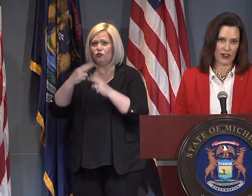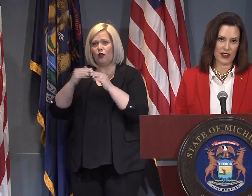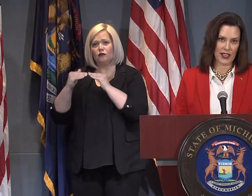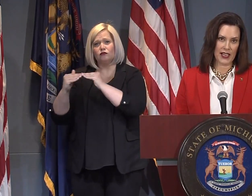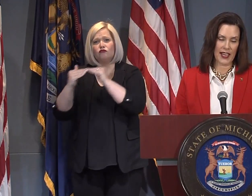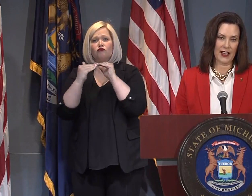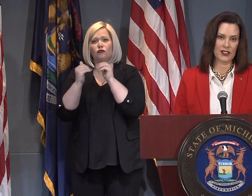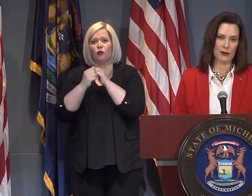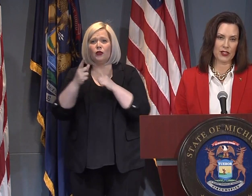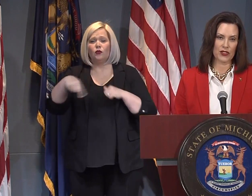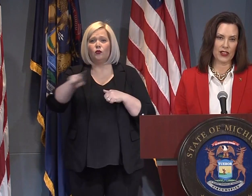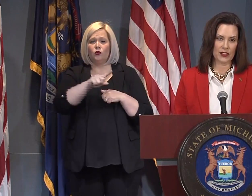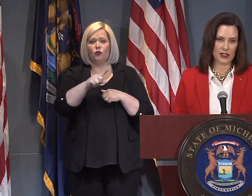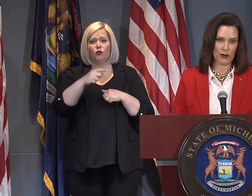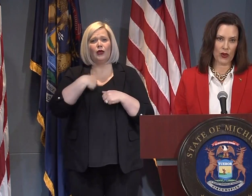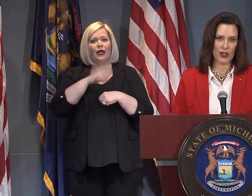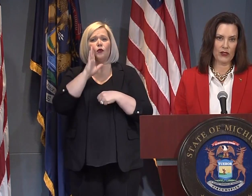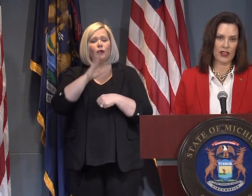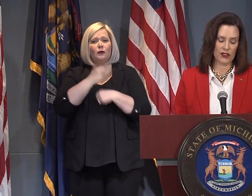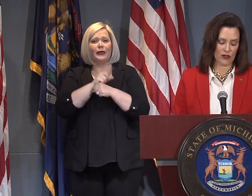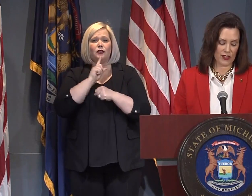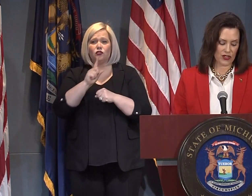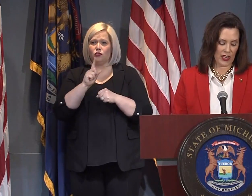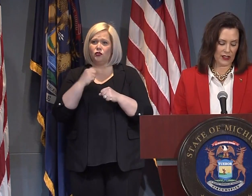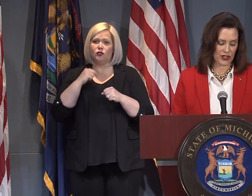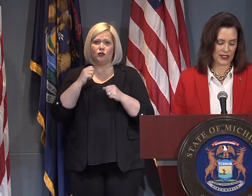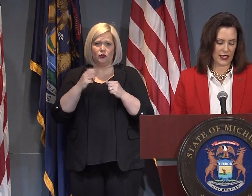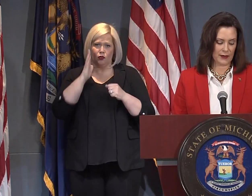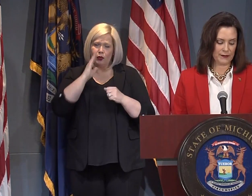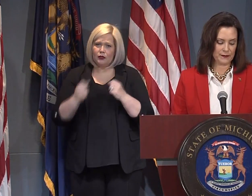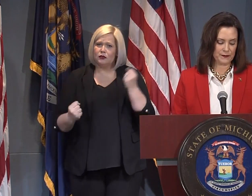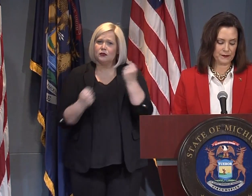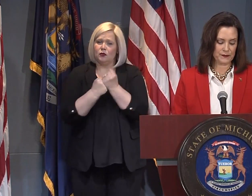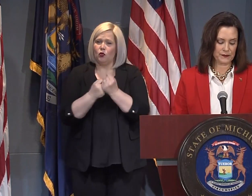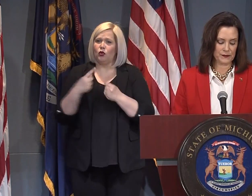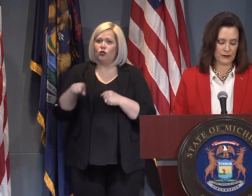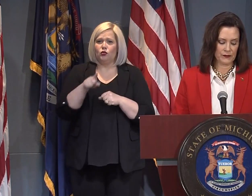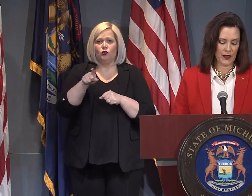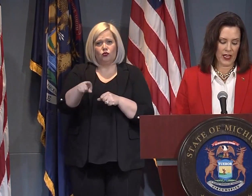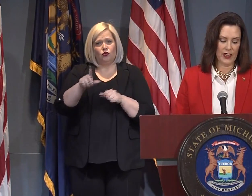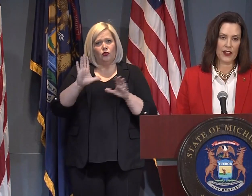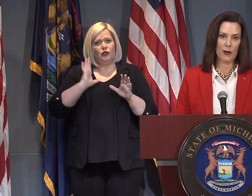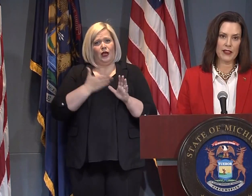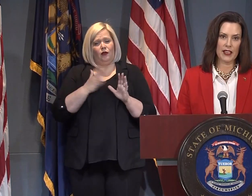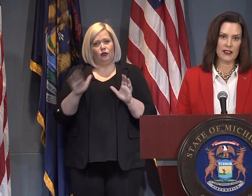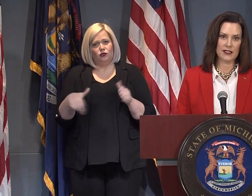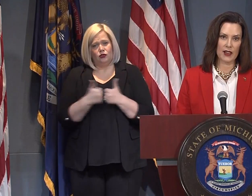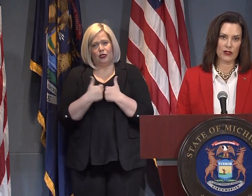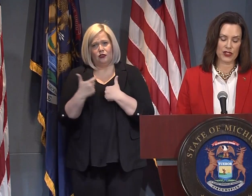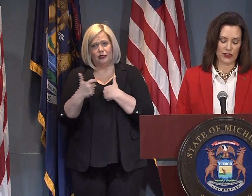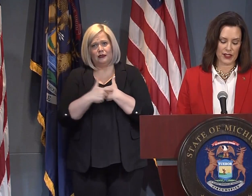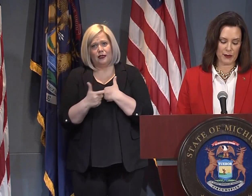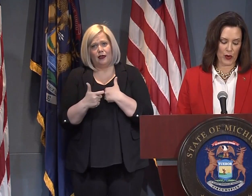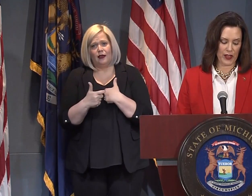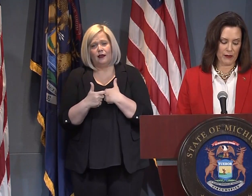do everything I can to make sure you get the support you need through this challenging time. In the coming days, I will share this podium